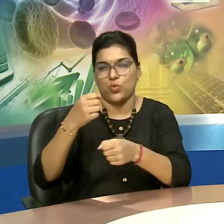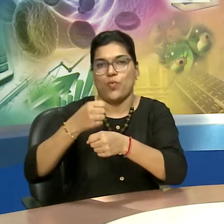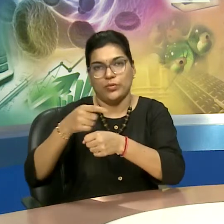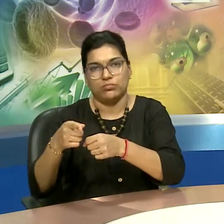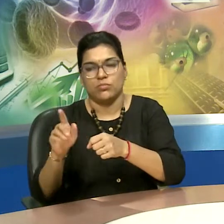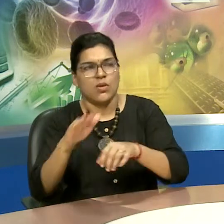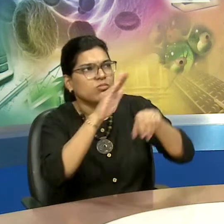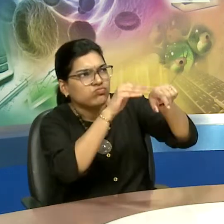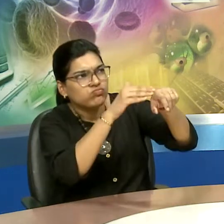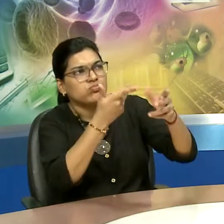the governor